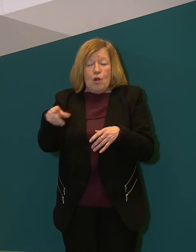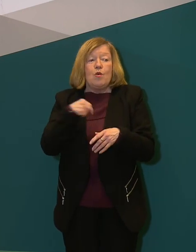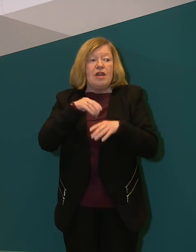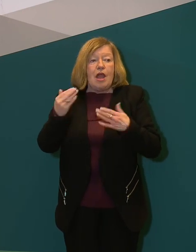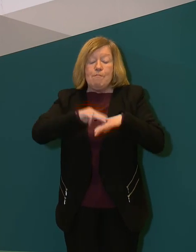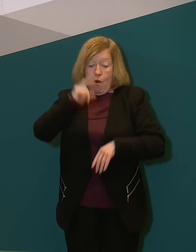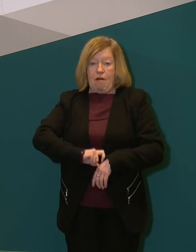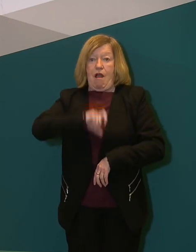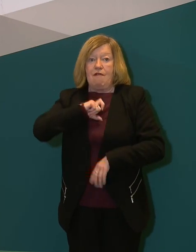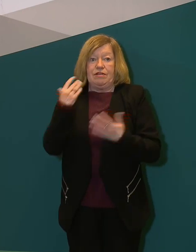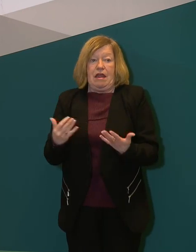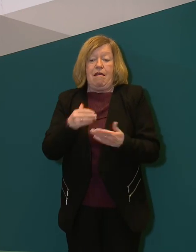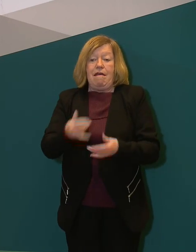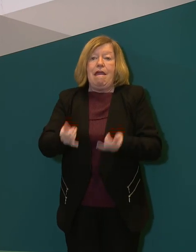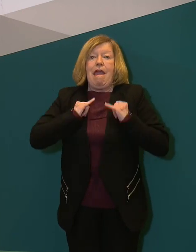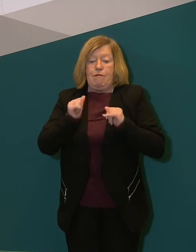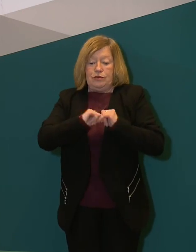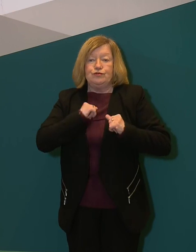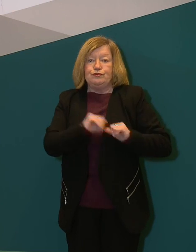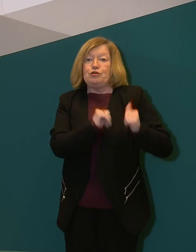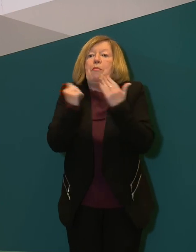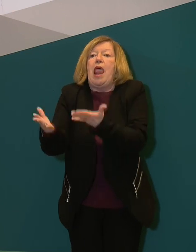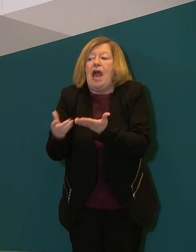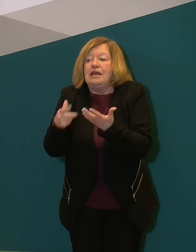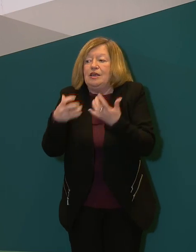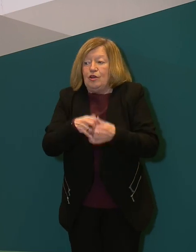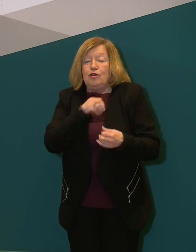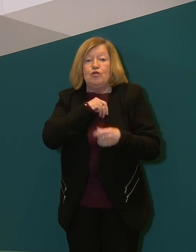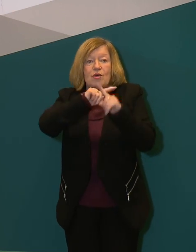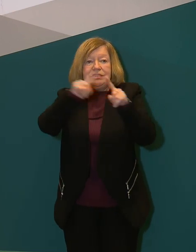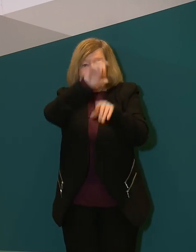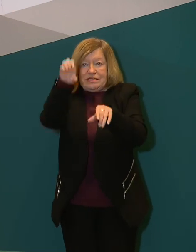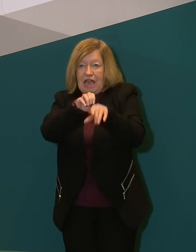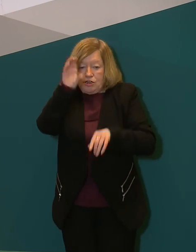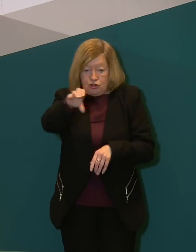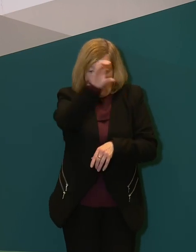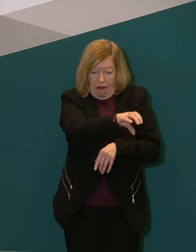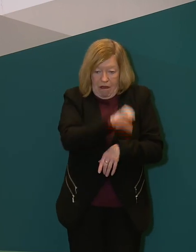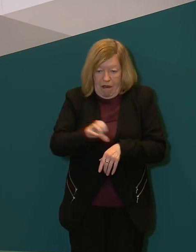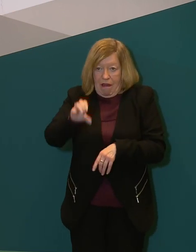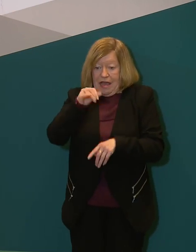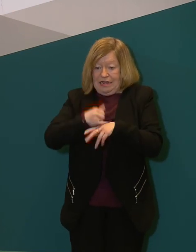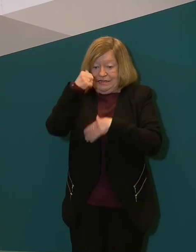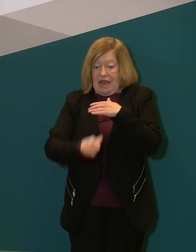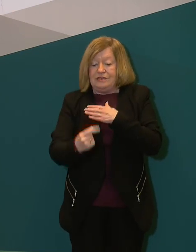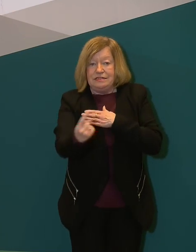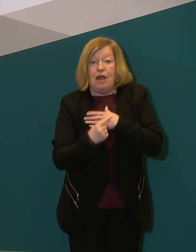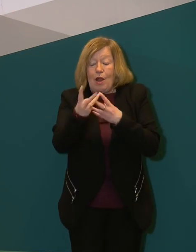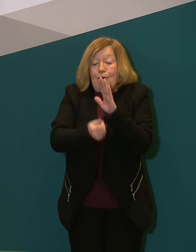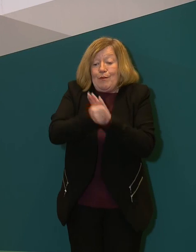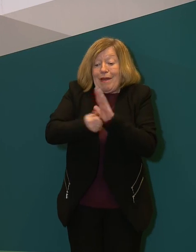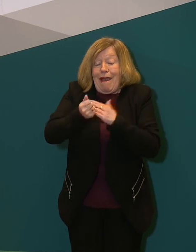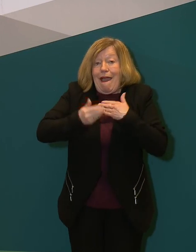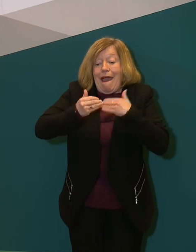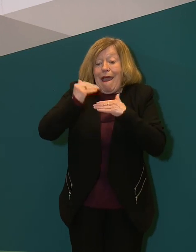more confident that we'll be able to supply that swabbing equipment to our centres in the coming days. It'll build back up again,